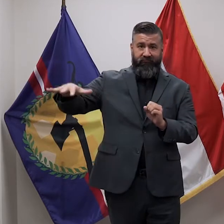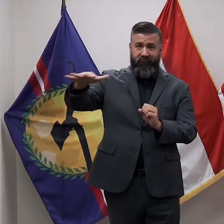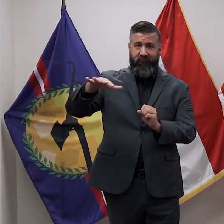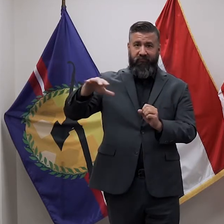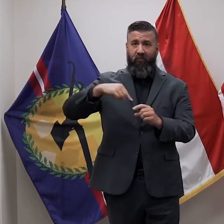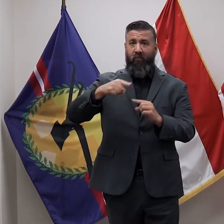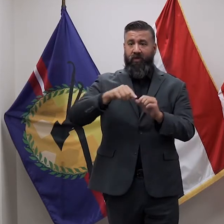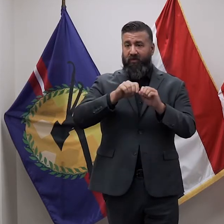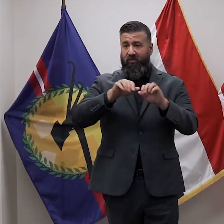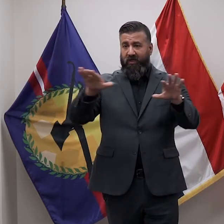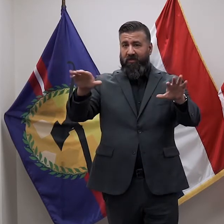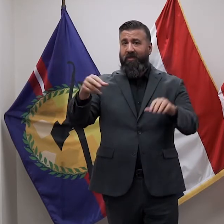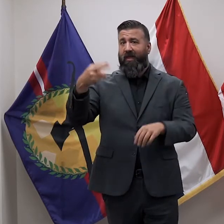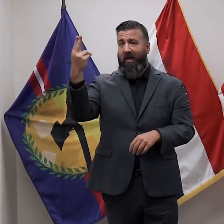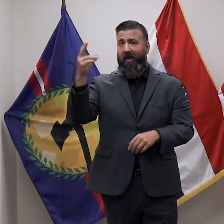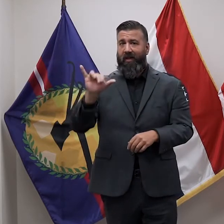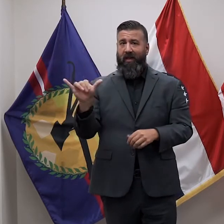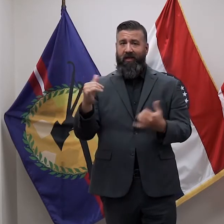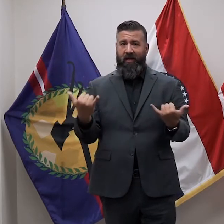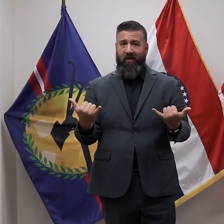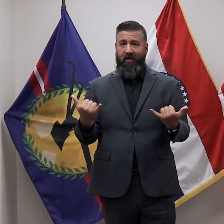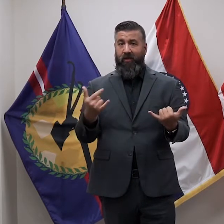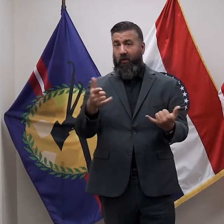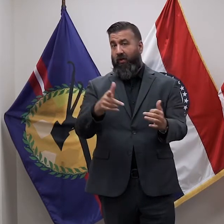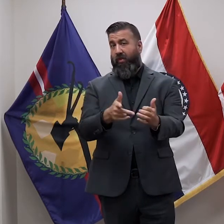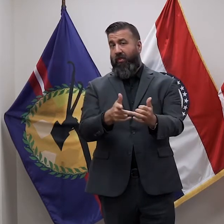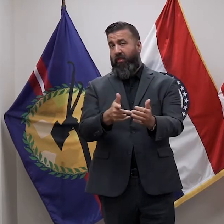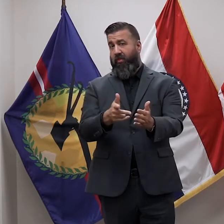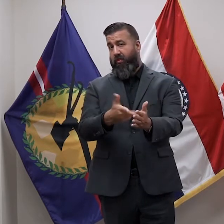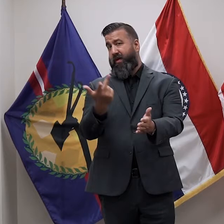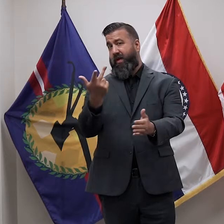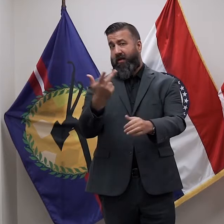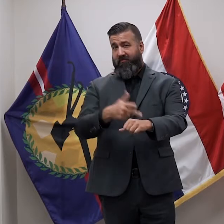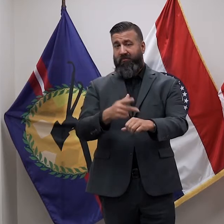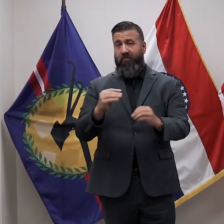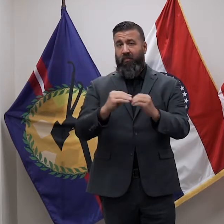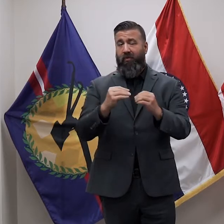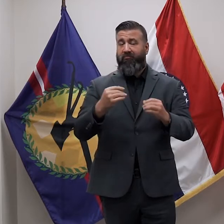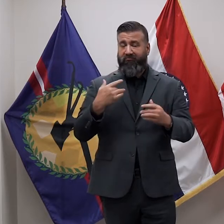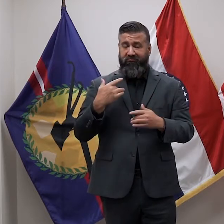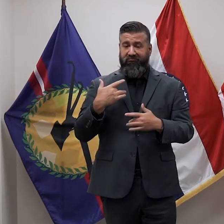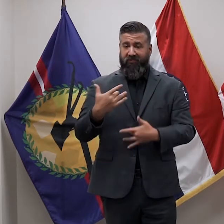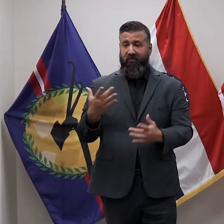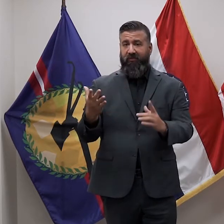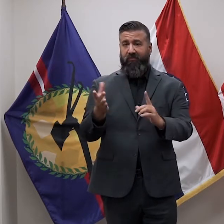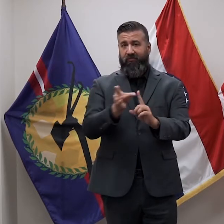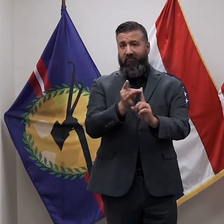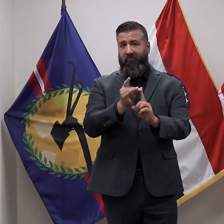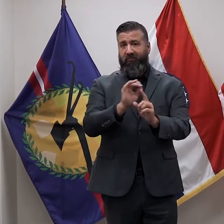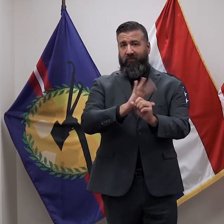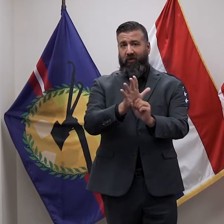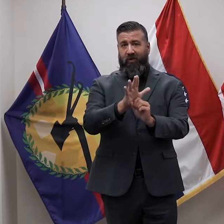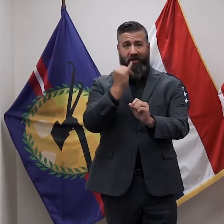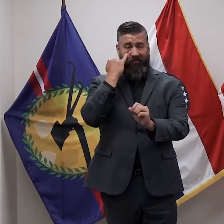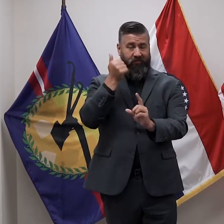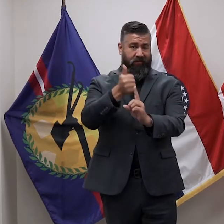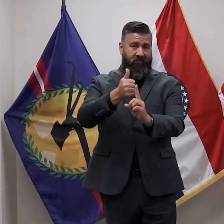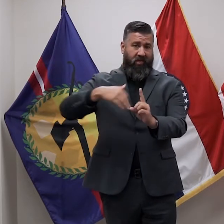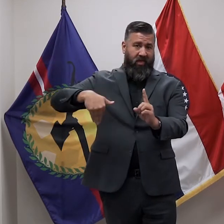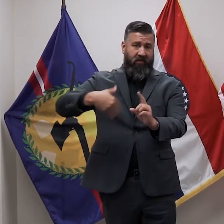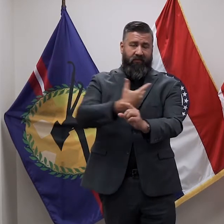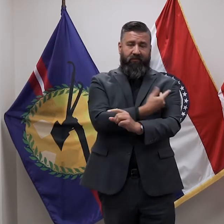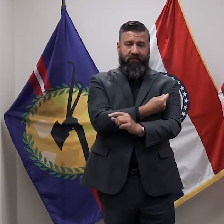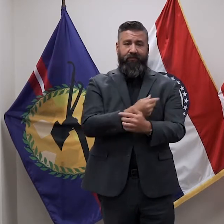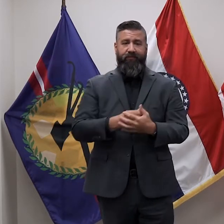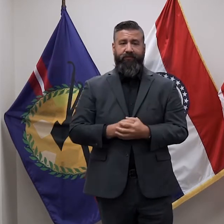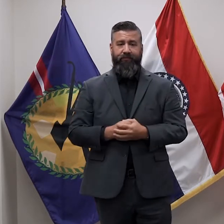the transmission is this high. So you are 3 times more likely in St. Louis County right now to catch COVID if you are unvaccinated. So